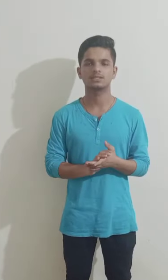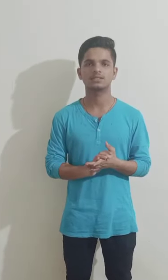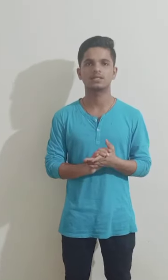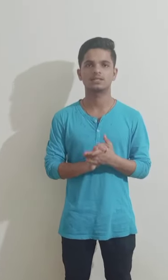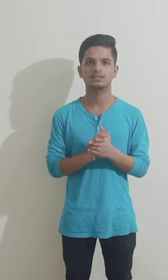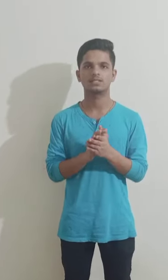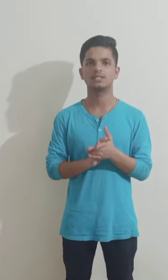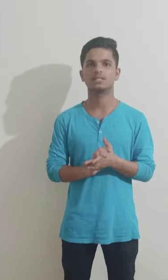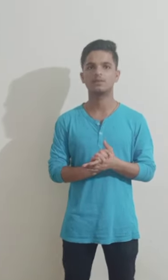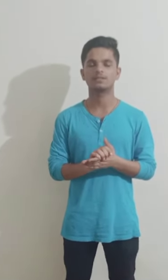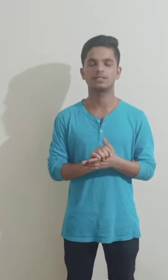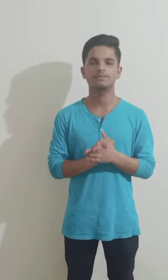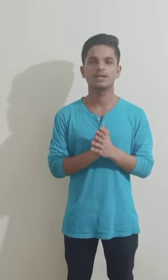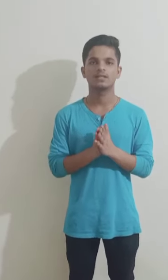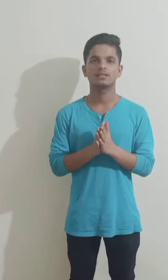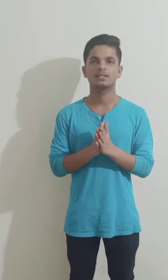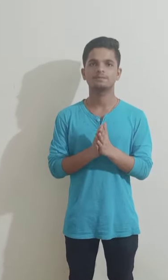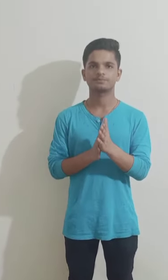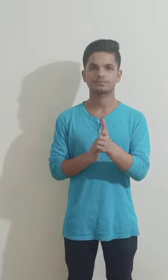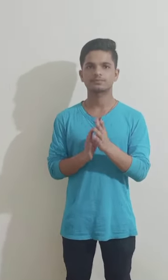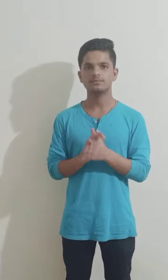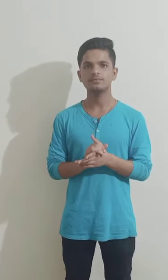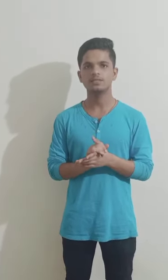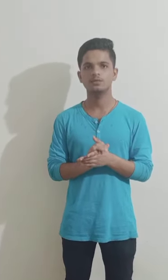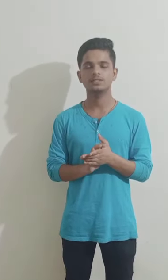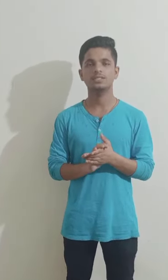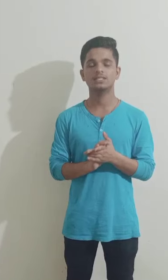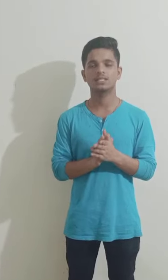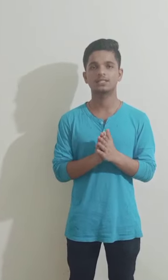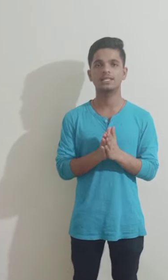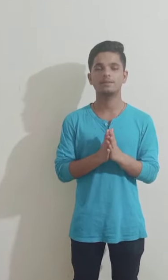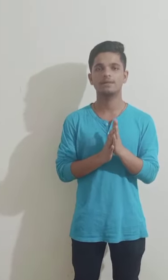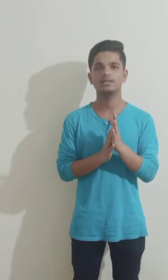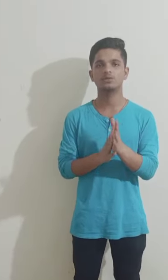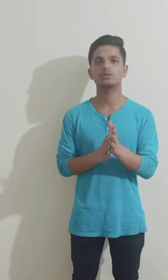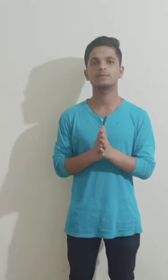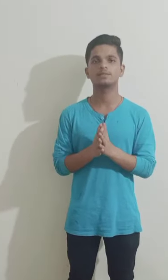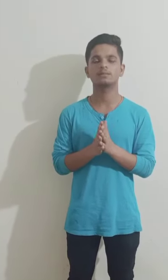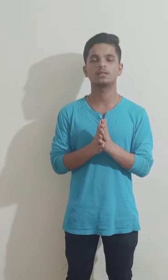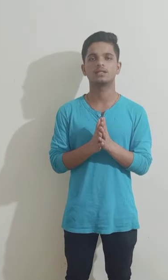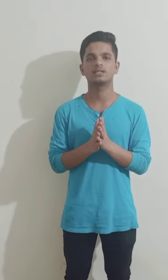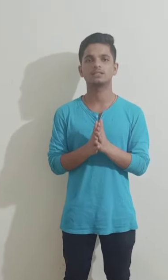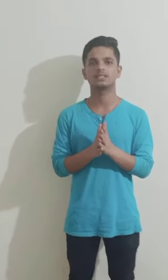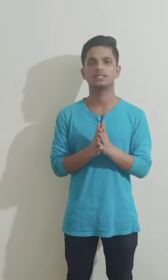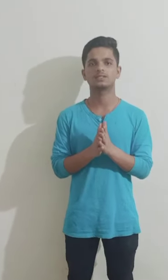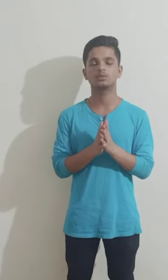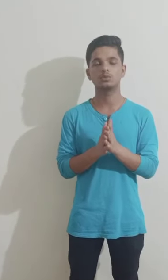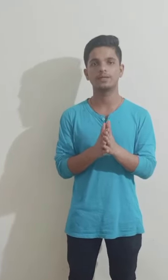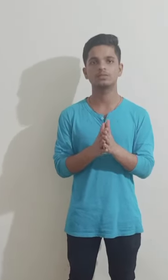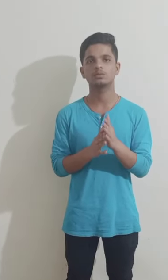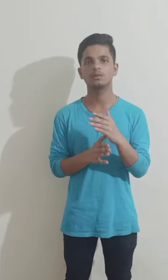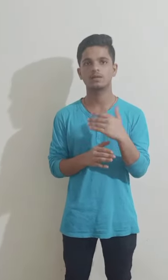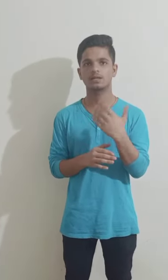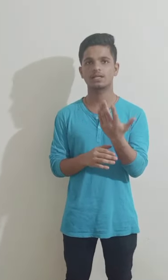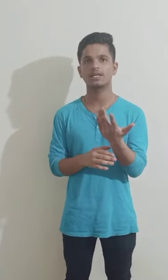Java string. Then we see there are mainly two types of two ways to create a